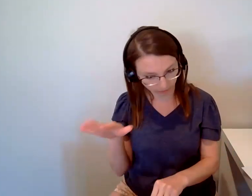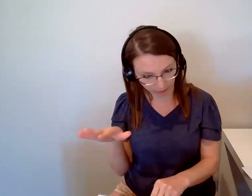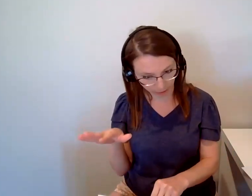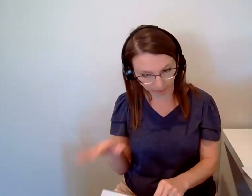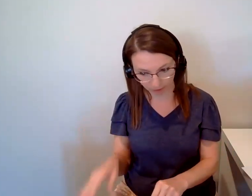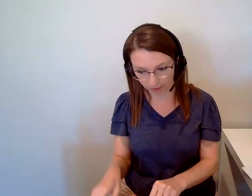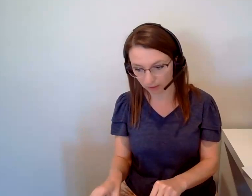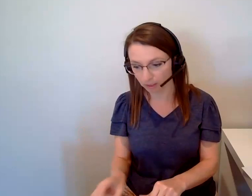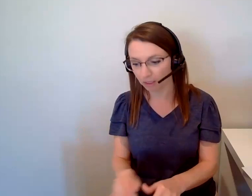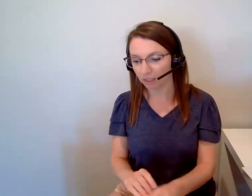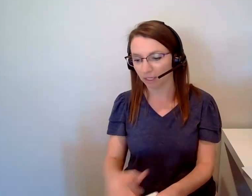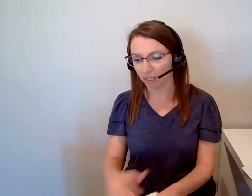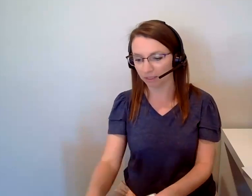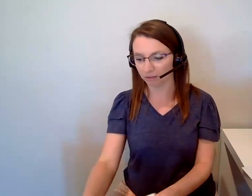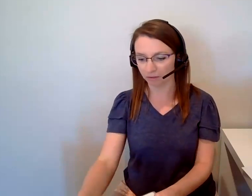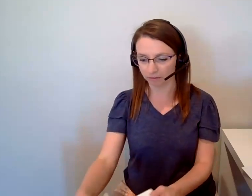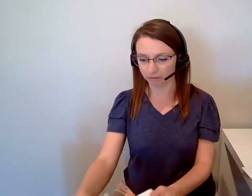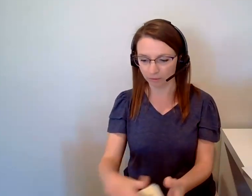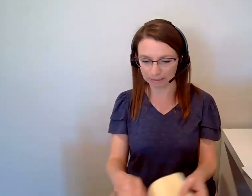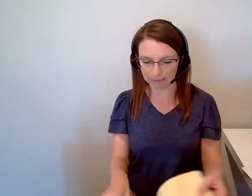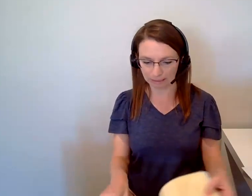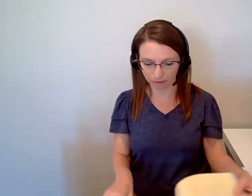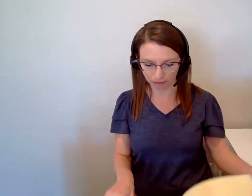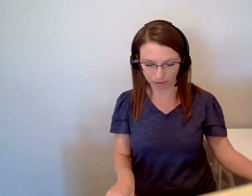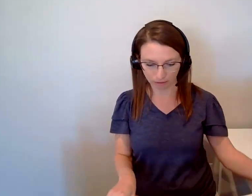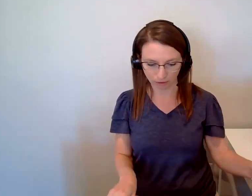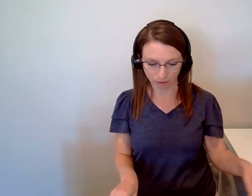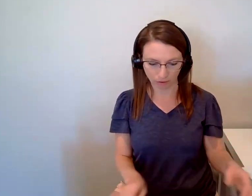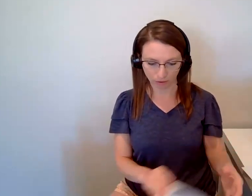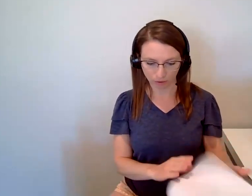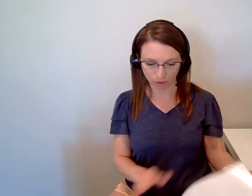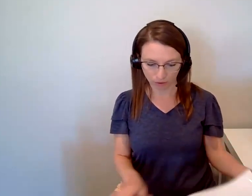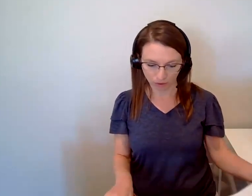finger spelling. And then there's also a link